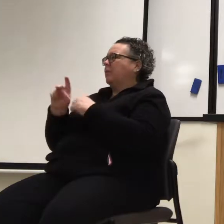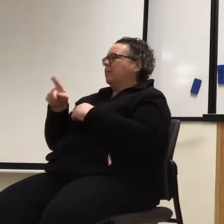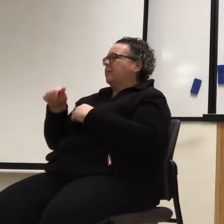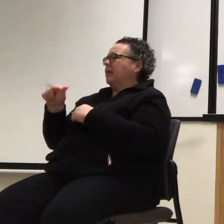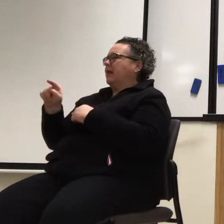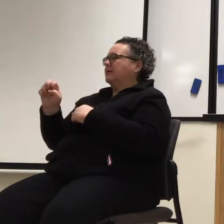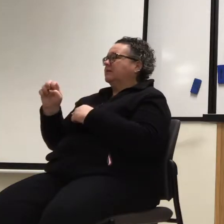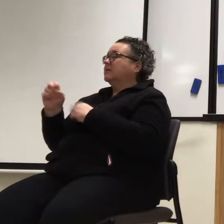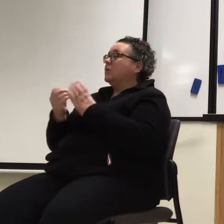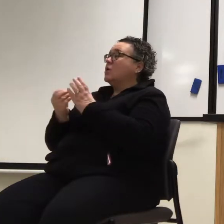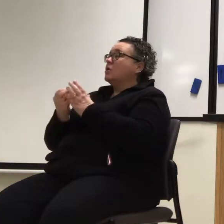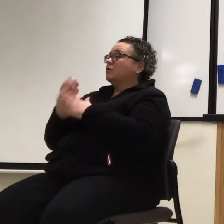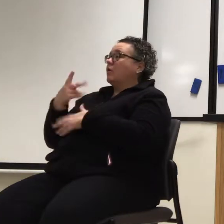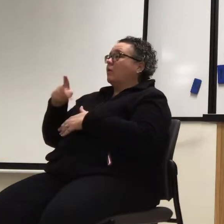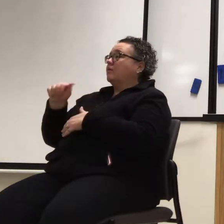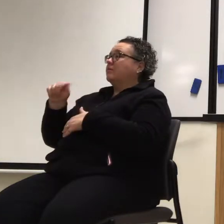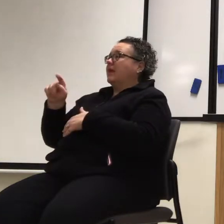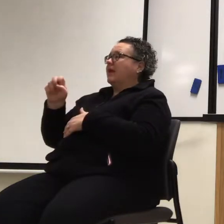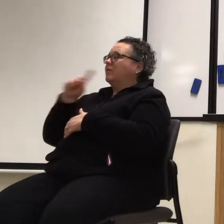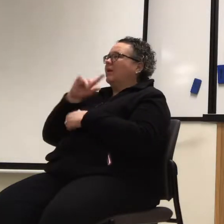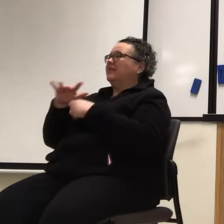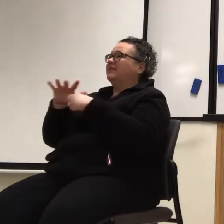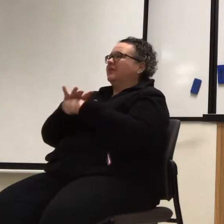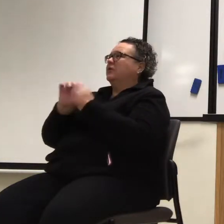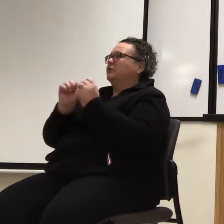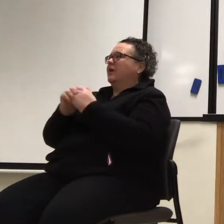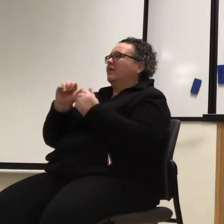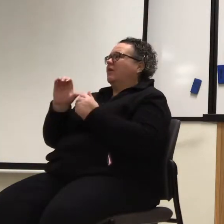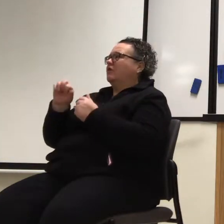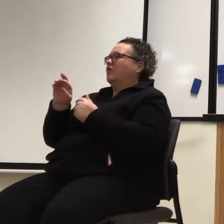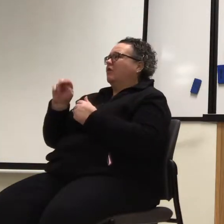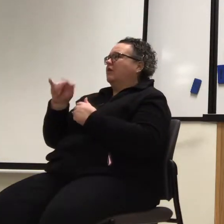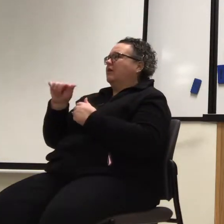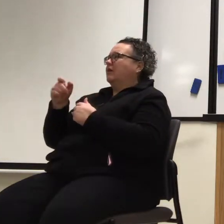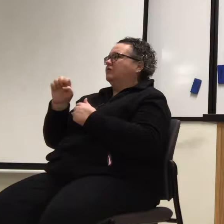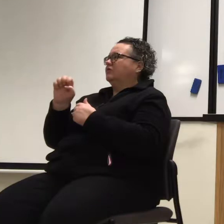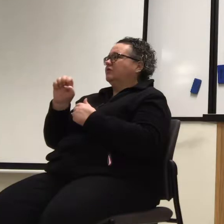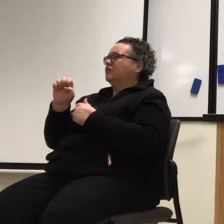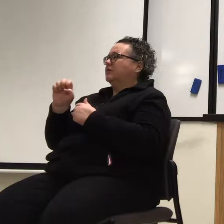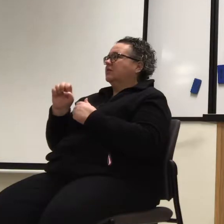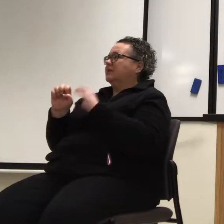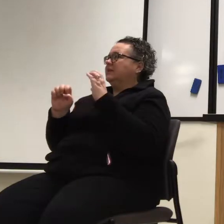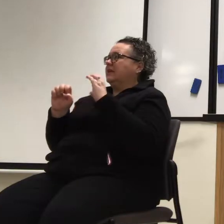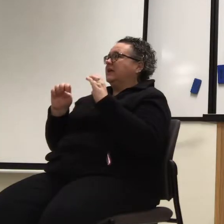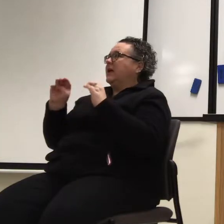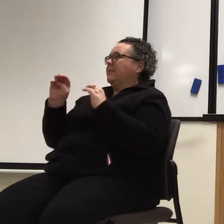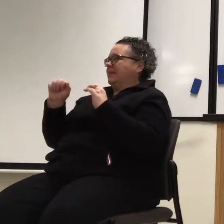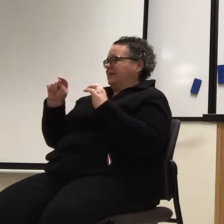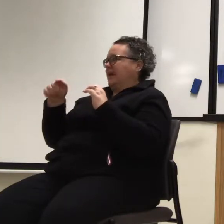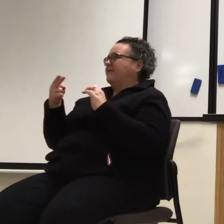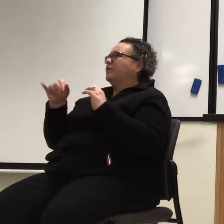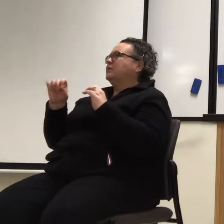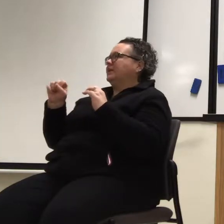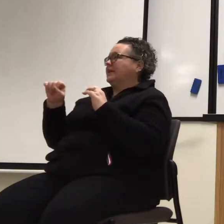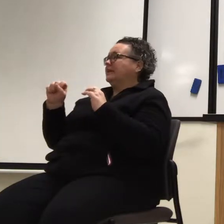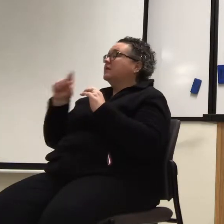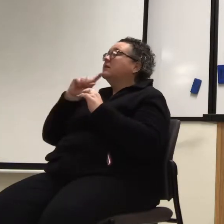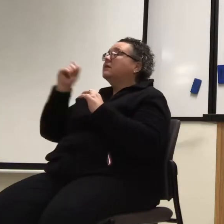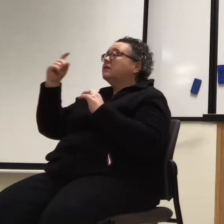It would be growth plate when it's filled with cartilage and you're a growing young boy or girl. It would be called metaphysis after the bone